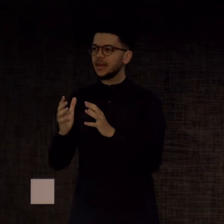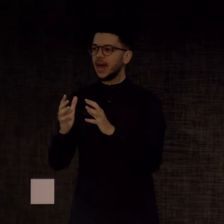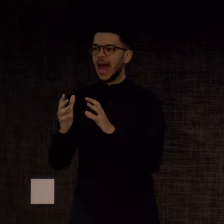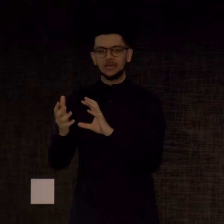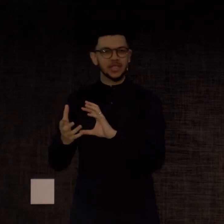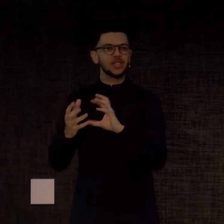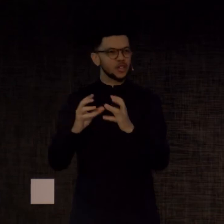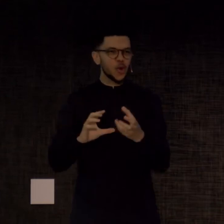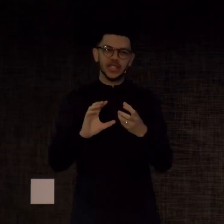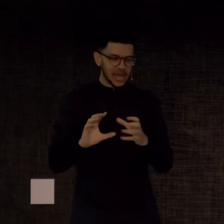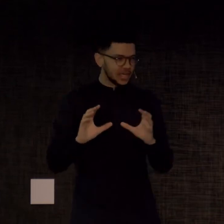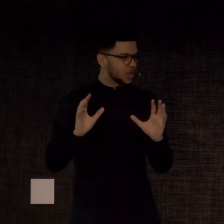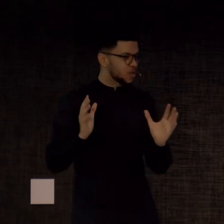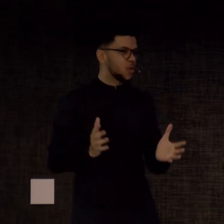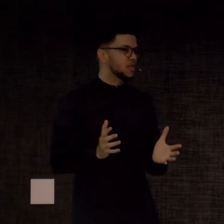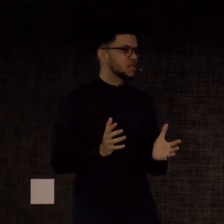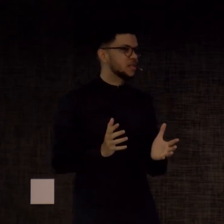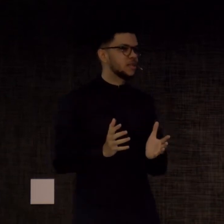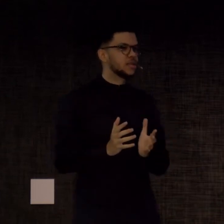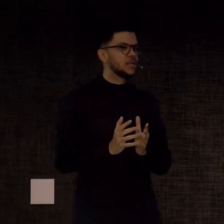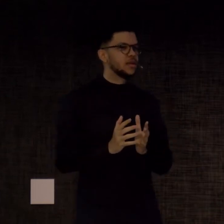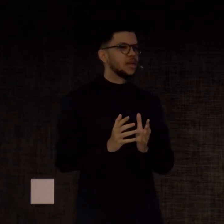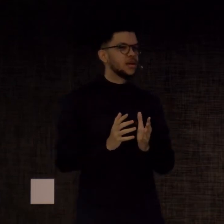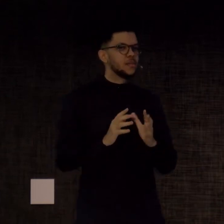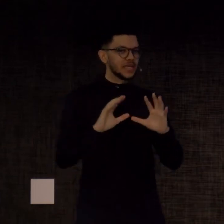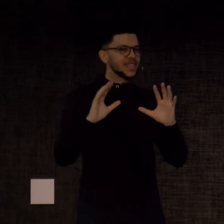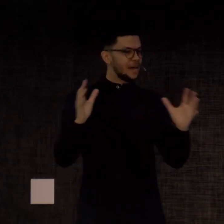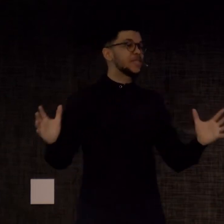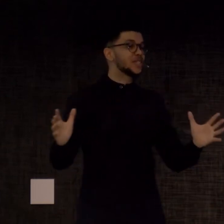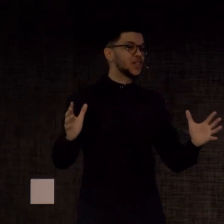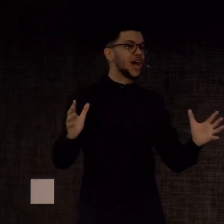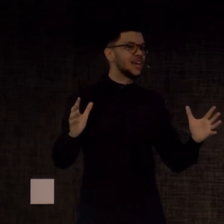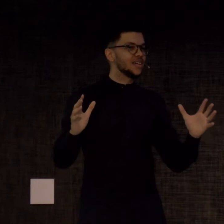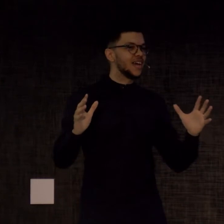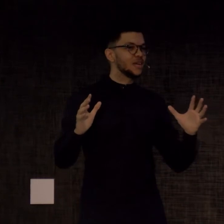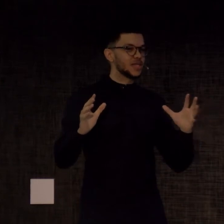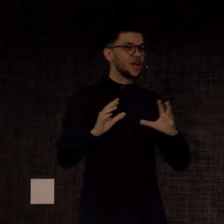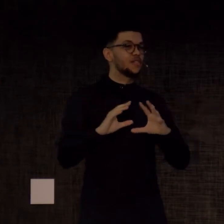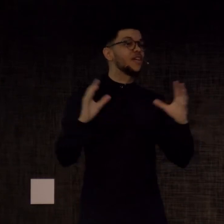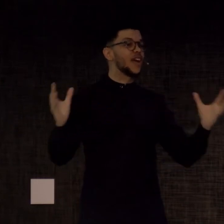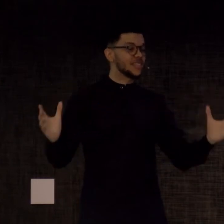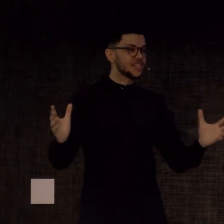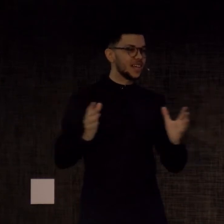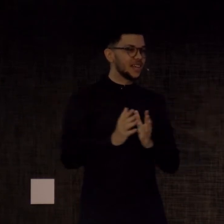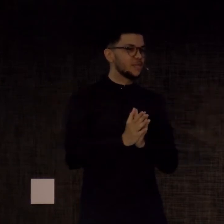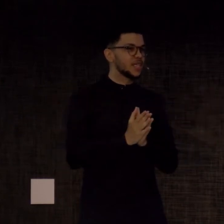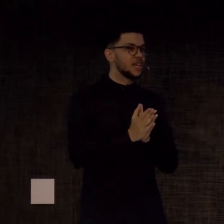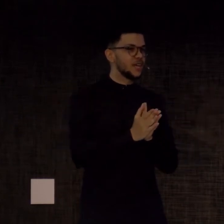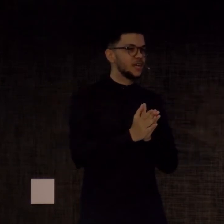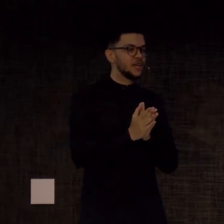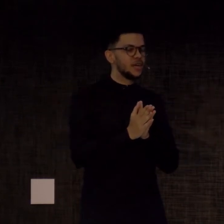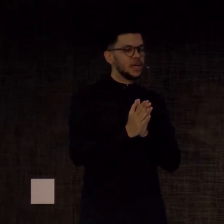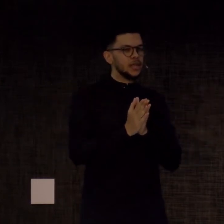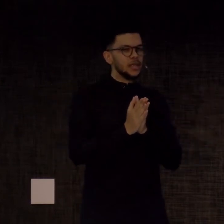and I am still not sure exactly what to call it. But it happened in July, and there was a lot of unrest, that much I